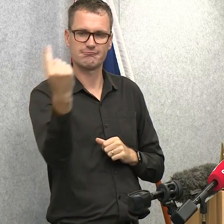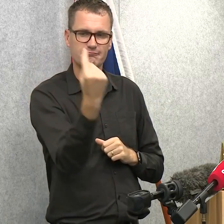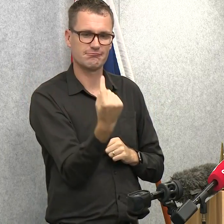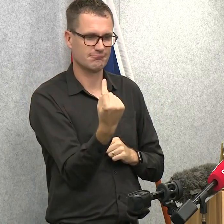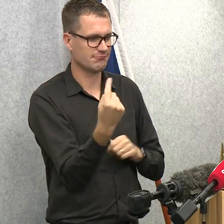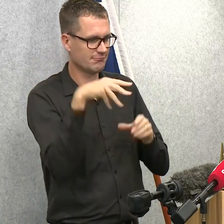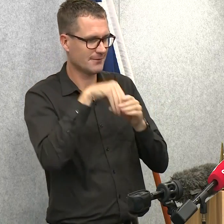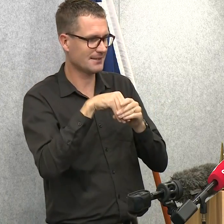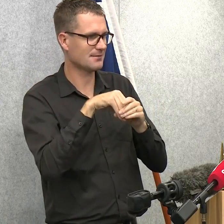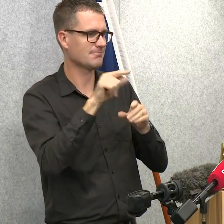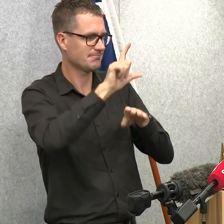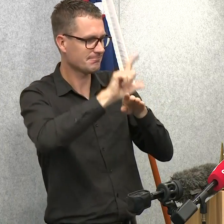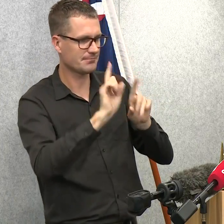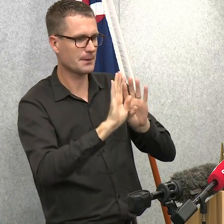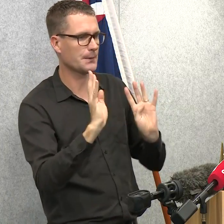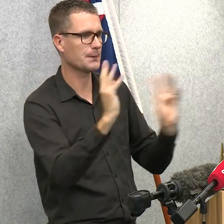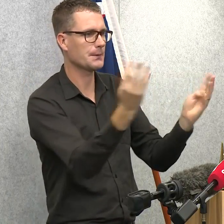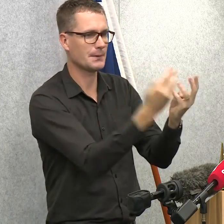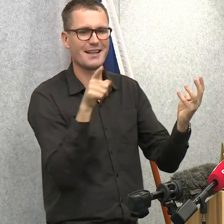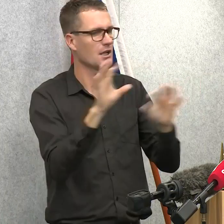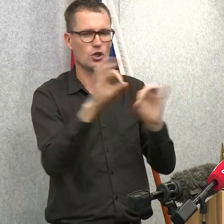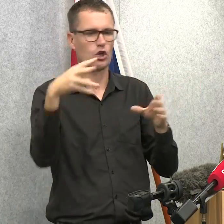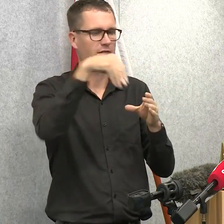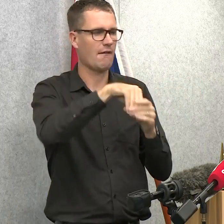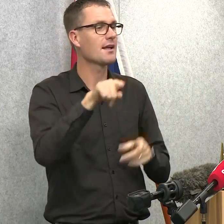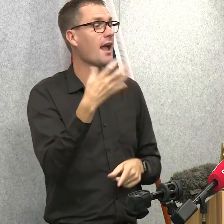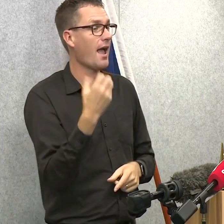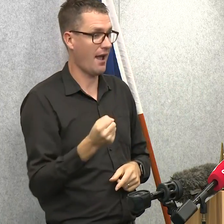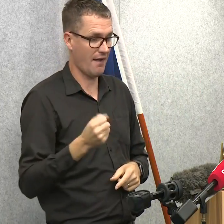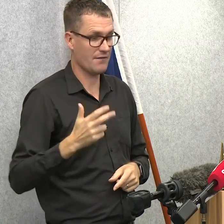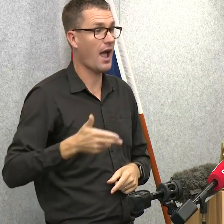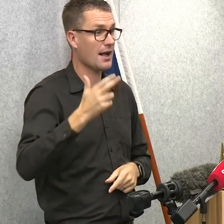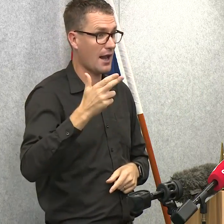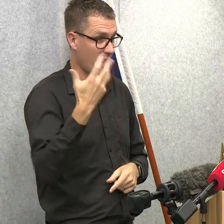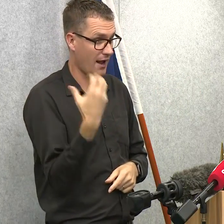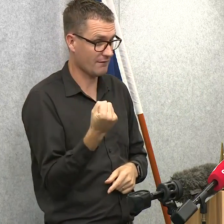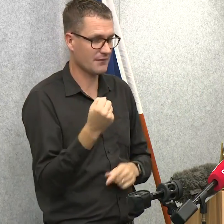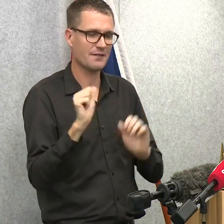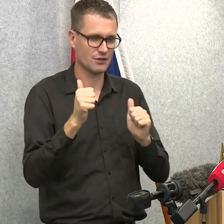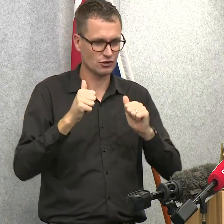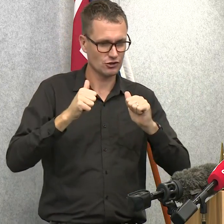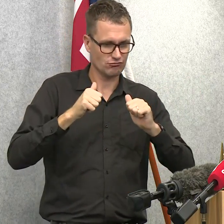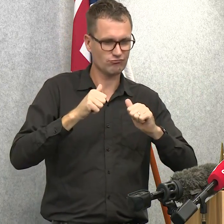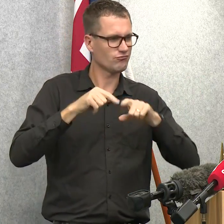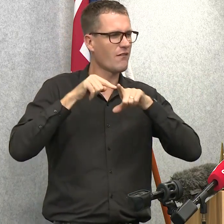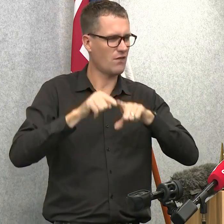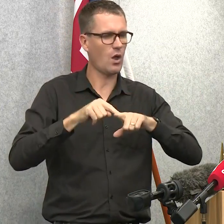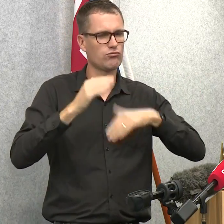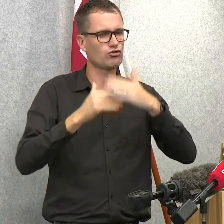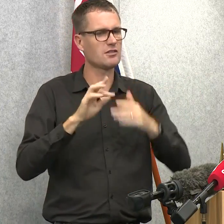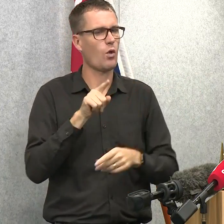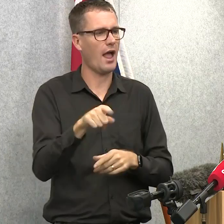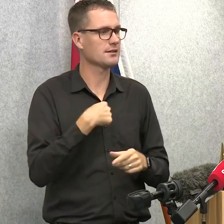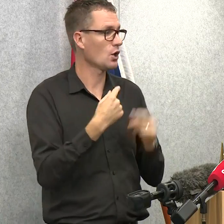cordons. He wasn't involved. He did have a firearm, so that's being dealt with. There was another couple who turned up at a